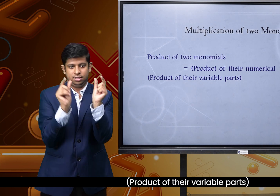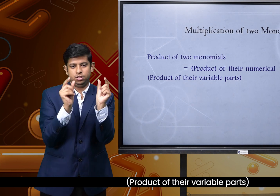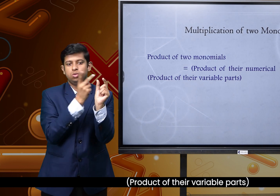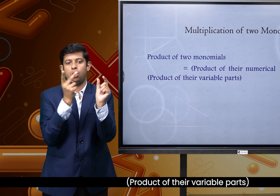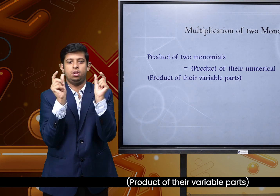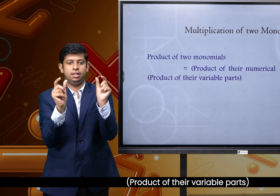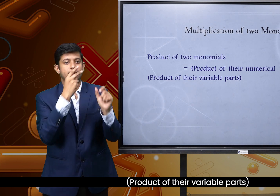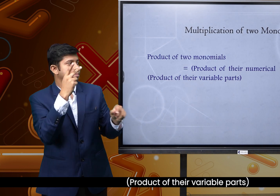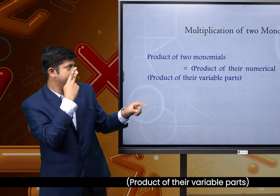parts.